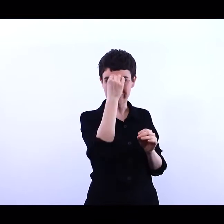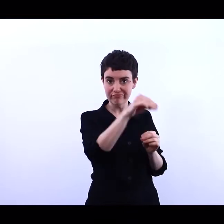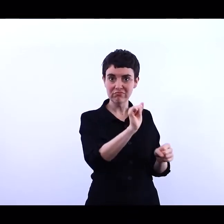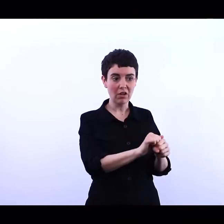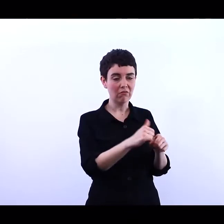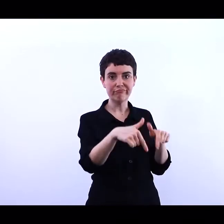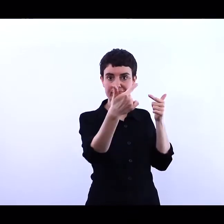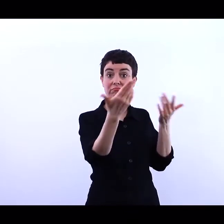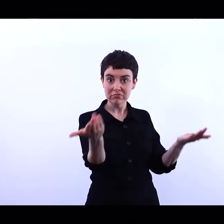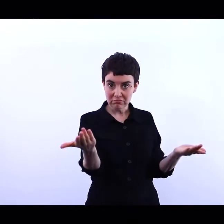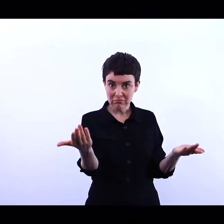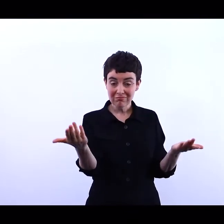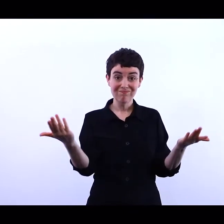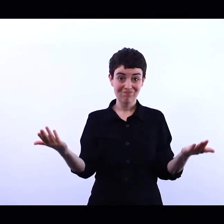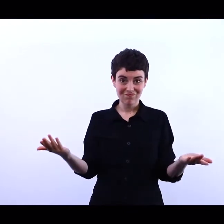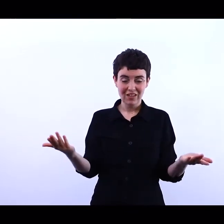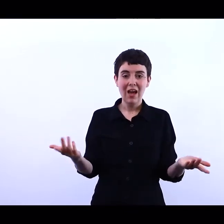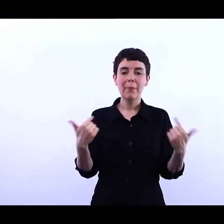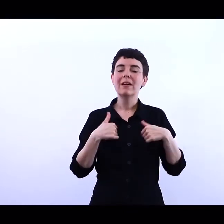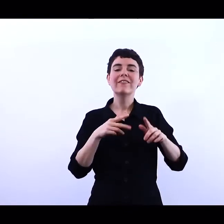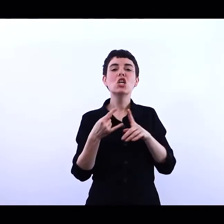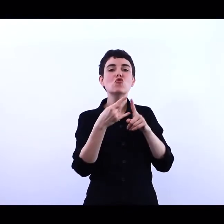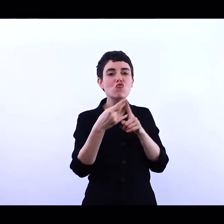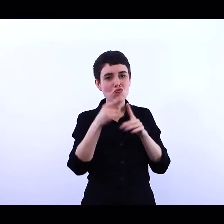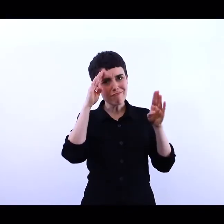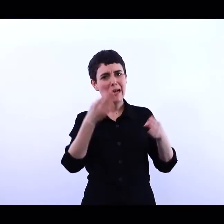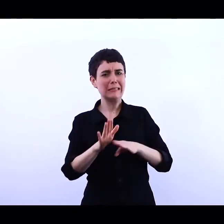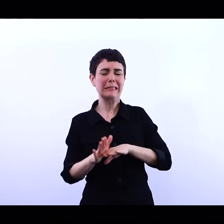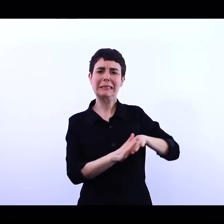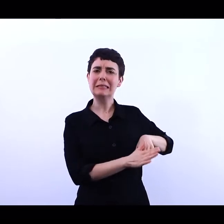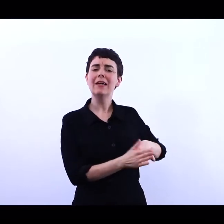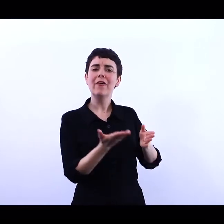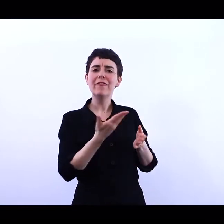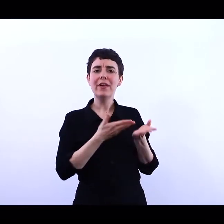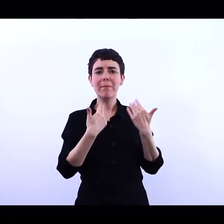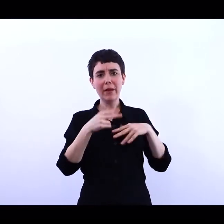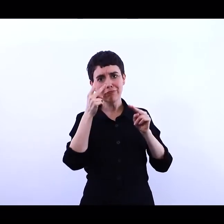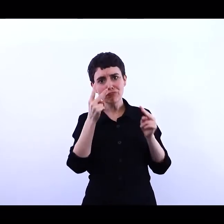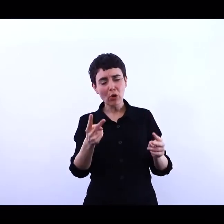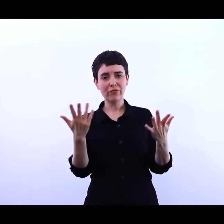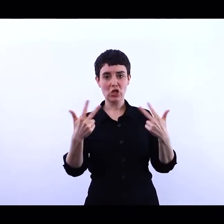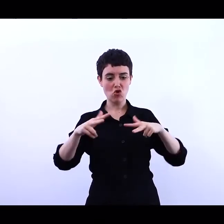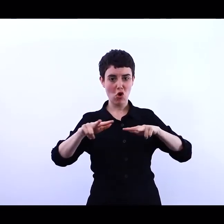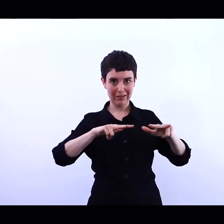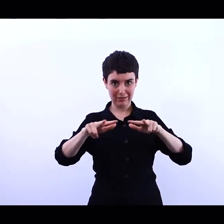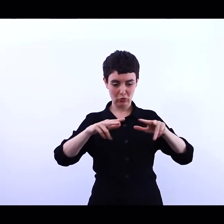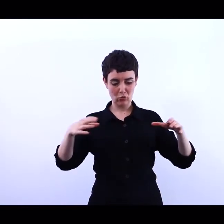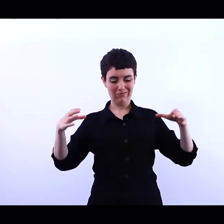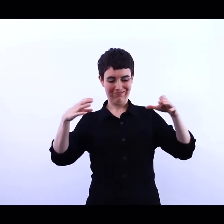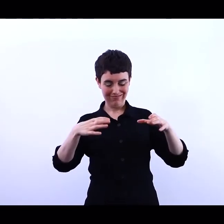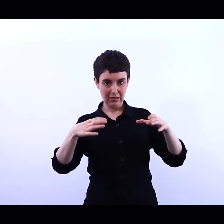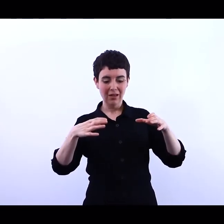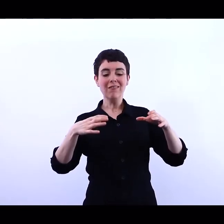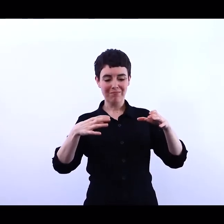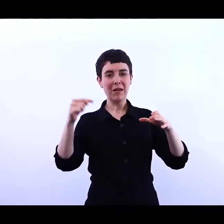or shouldn't be using it. I'm here to talk about what it looks like in an organization to invest in technology by investing